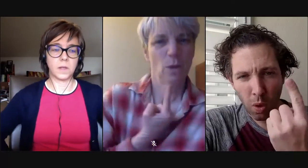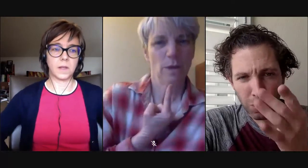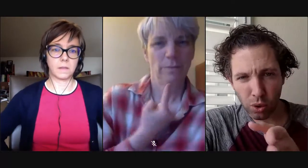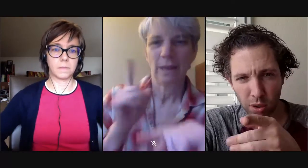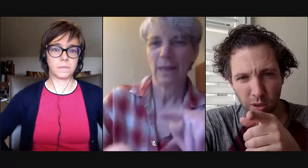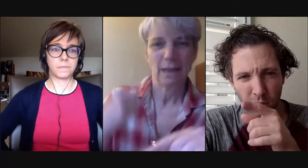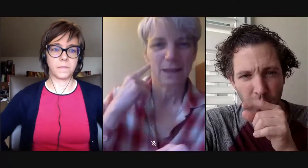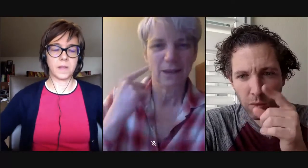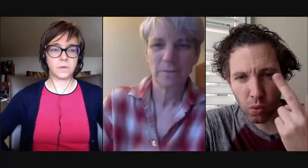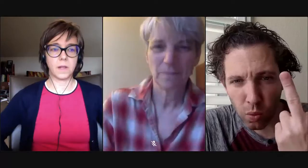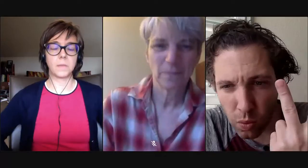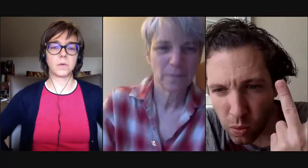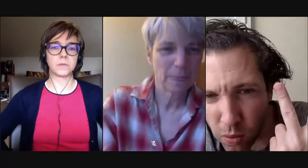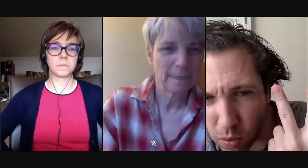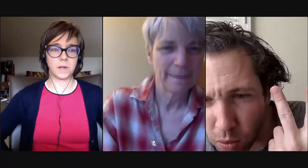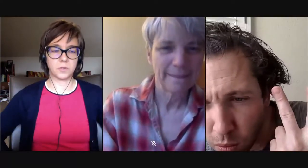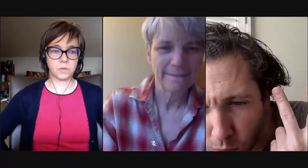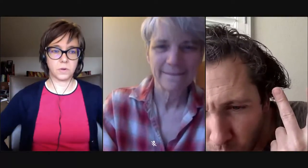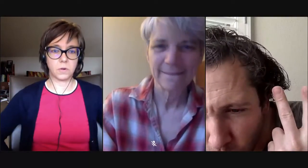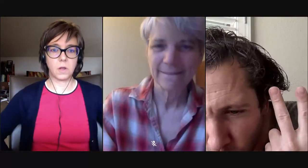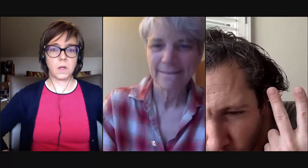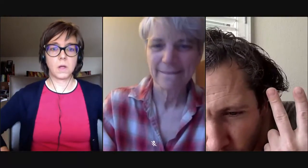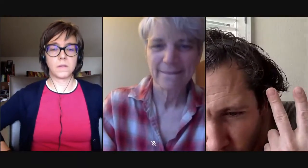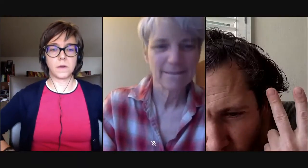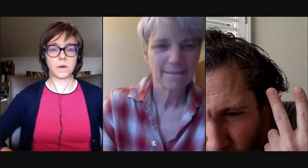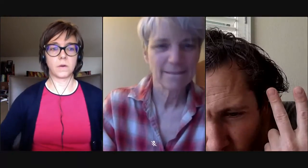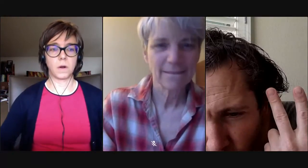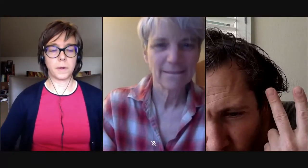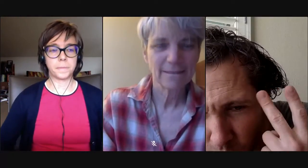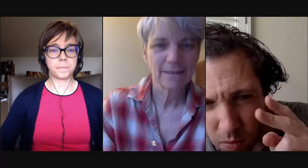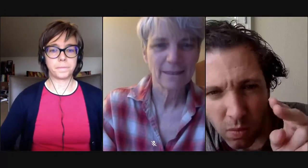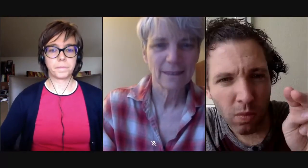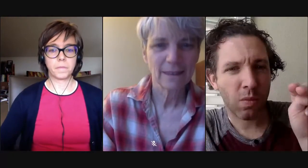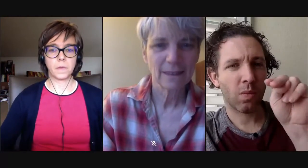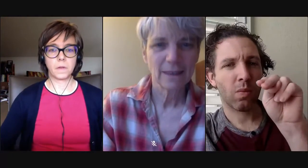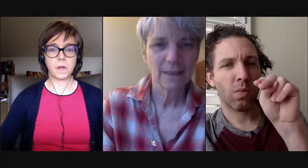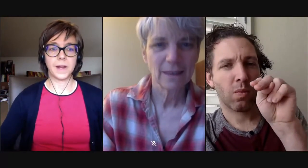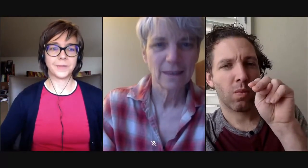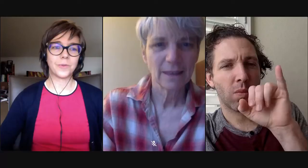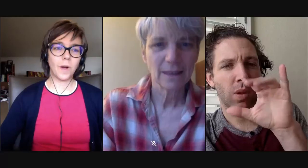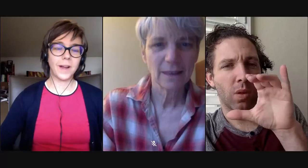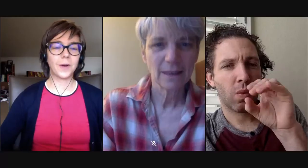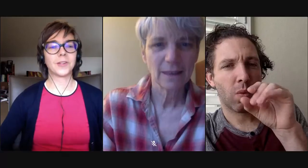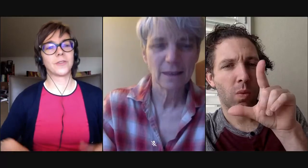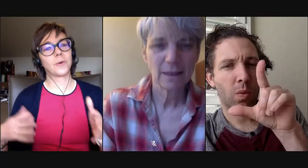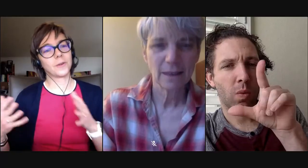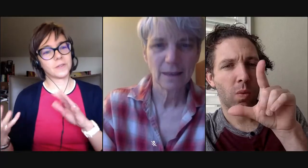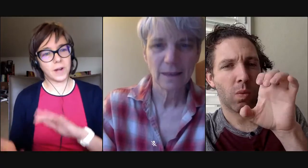get them the Ethernet cables, make sure they're connected with a wire, make sure that no one else in their household